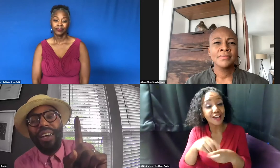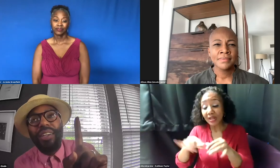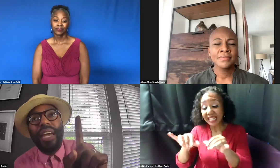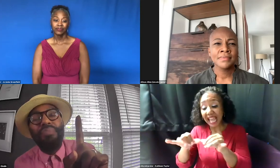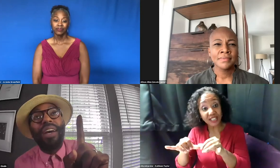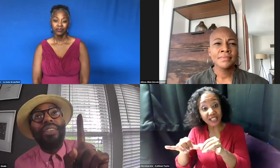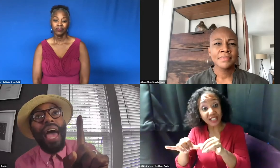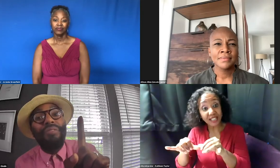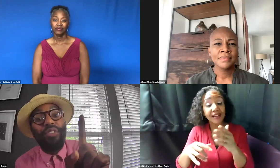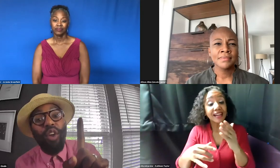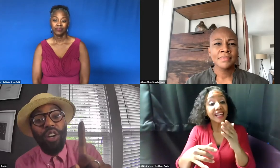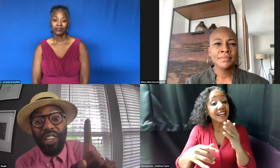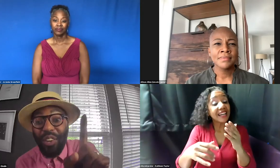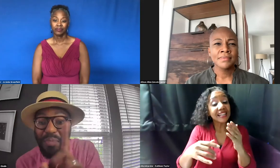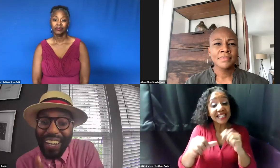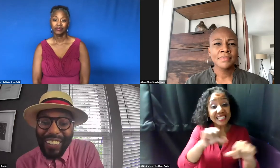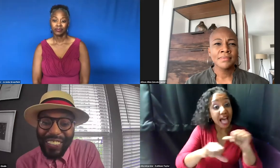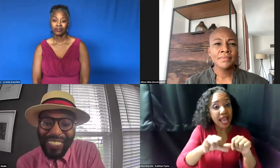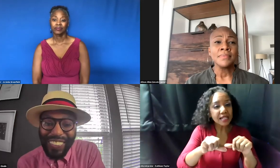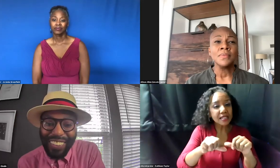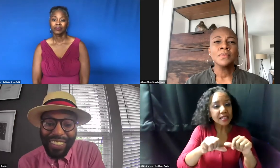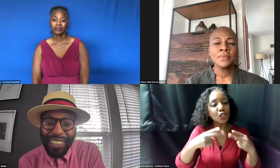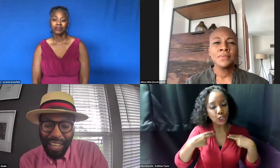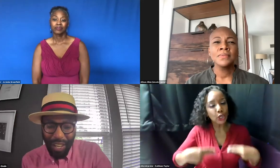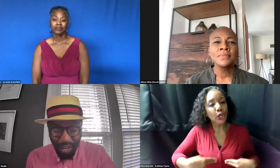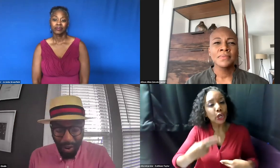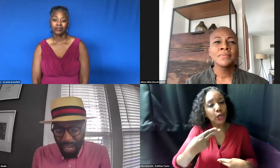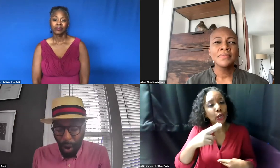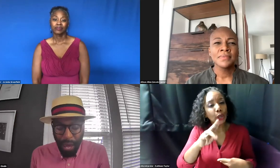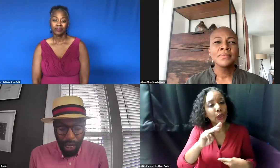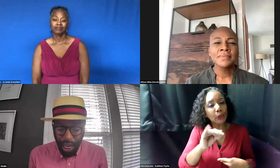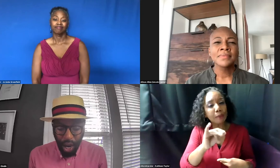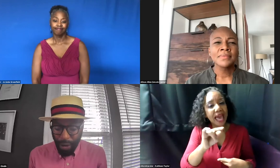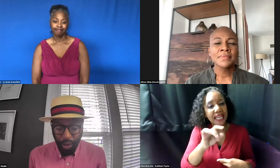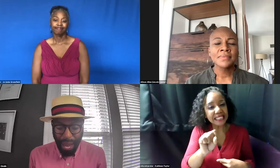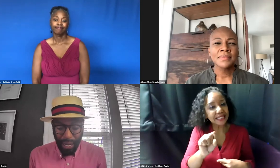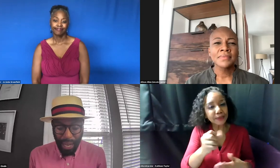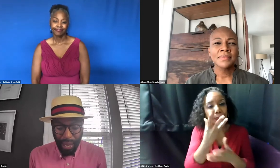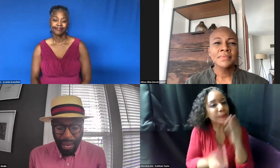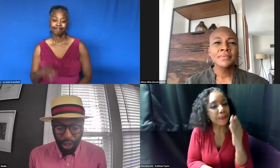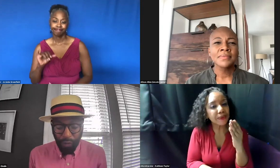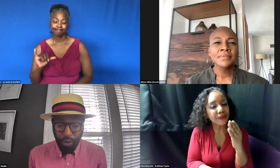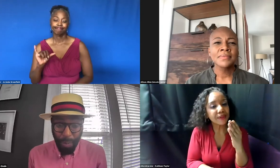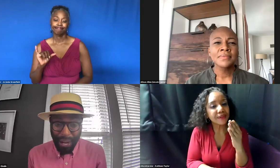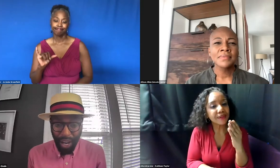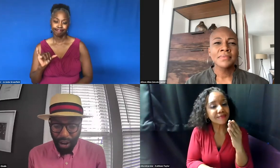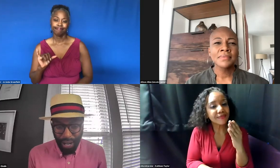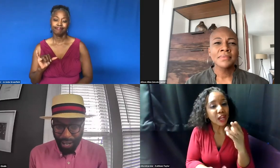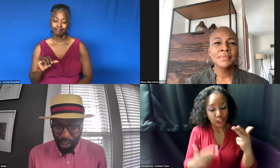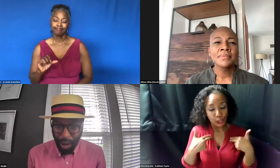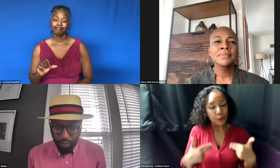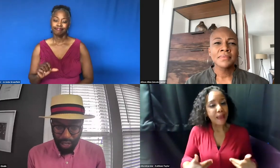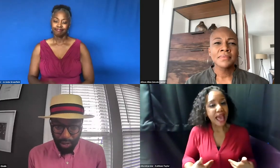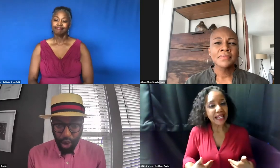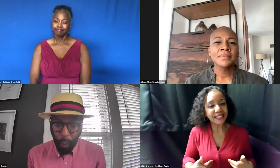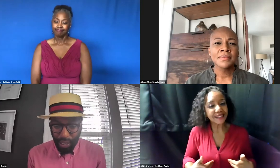is because they've lost their humanity. Mm-hmm. Mm-hmm. You know, ego and humanity are there